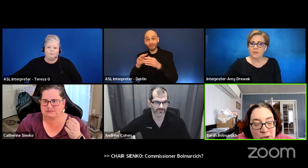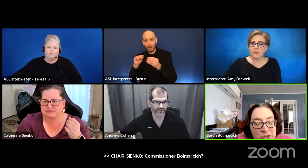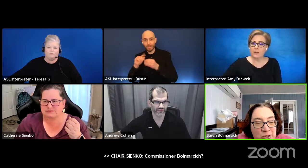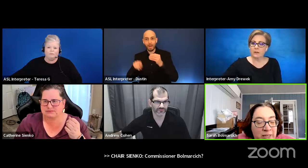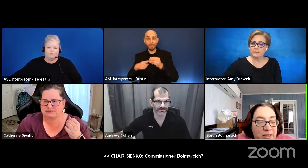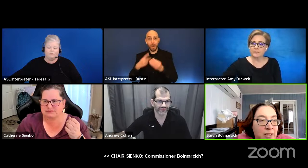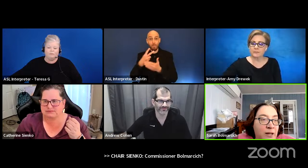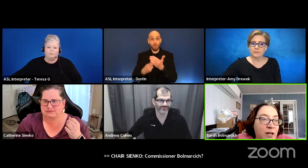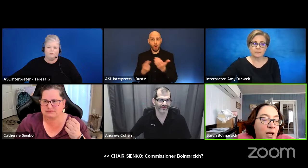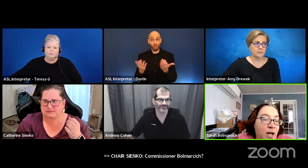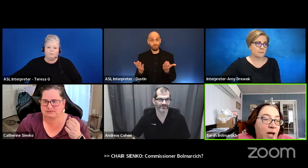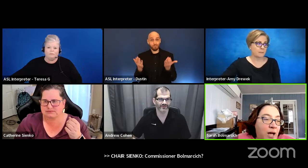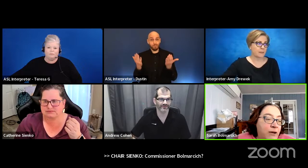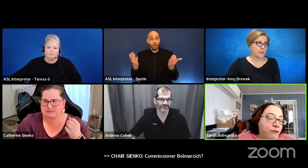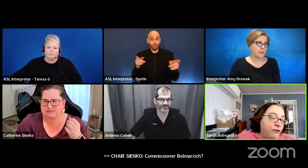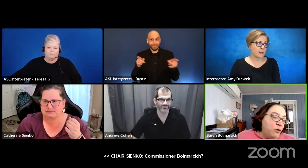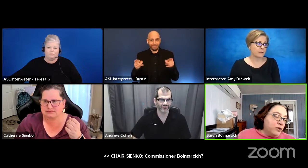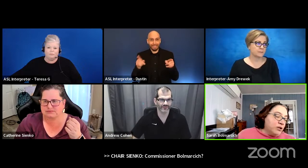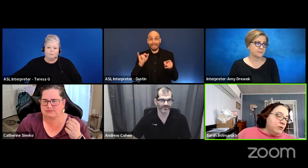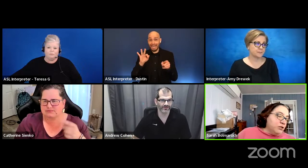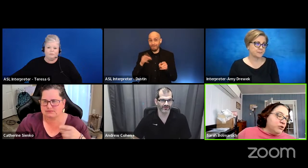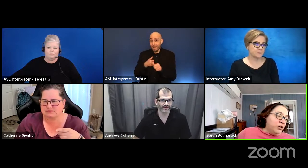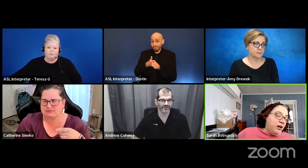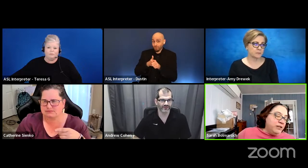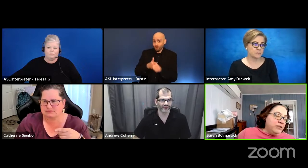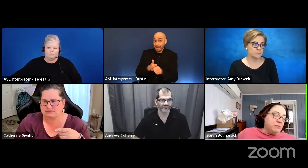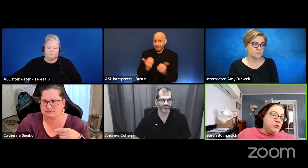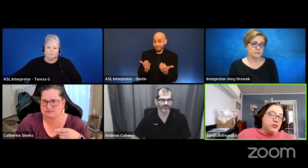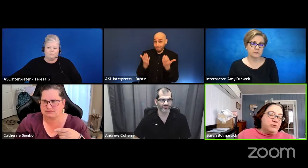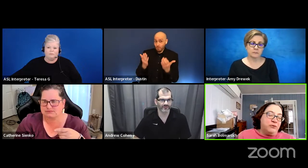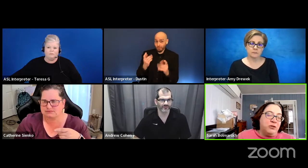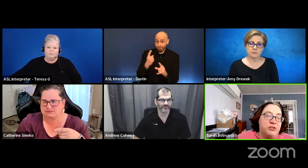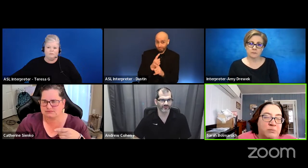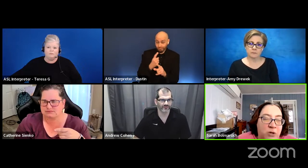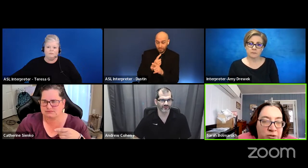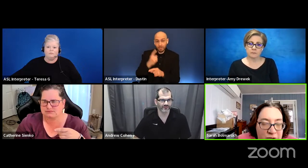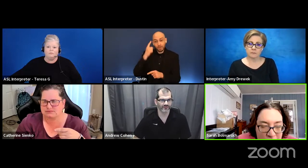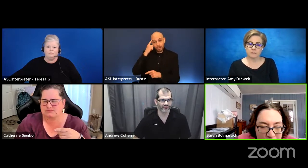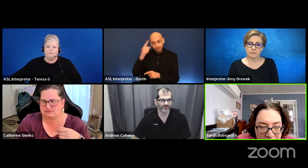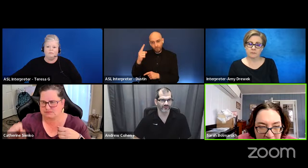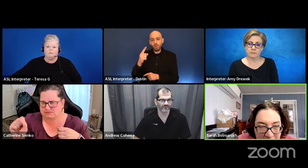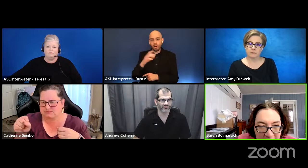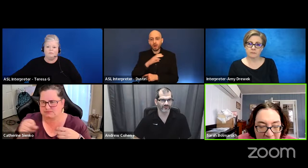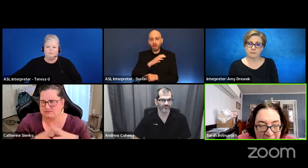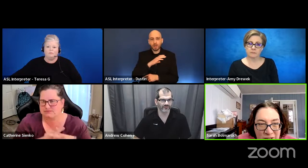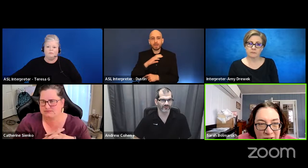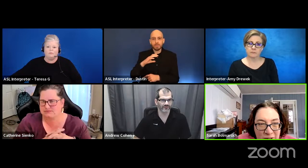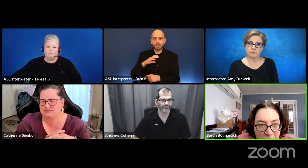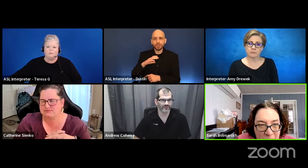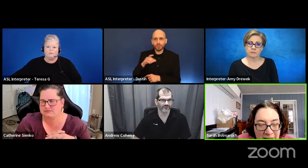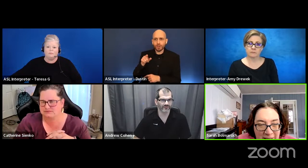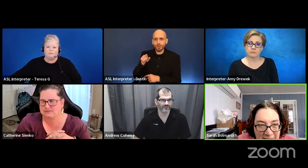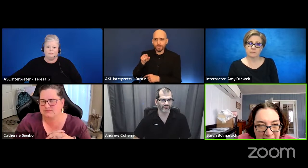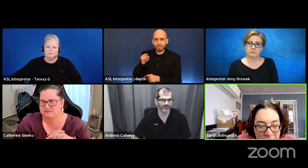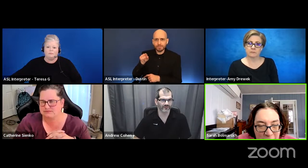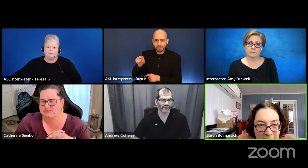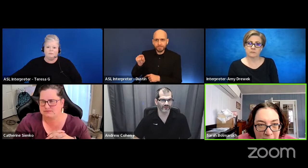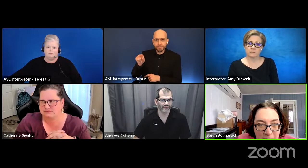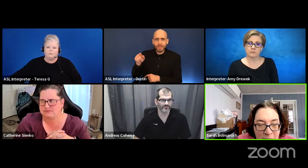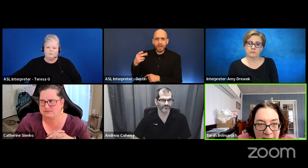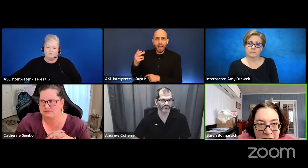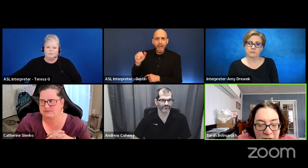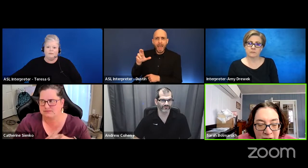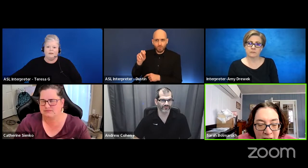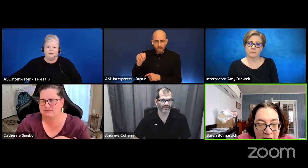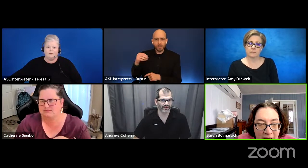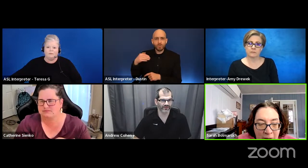track of the motions correctly. For Commissioner Herron's motion to form a small search committee to go through candidates for the